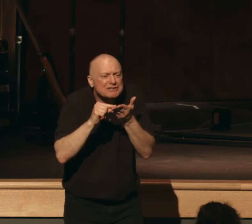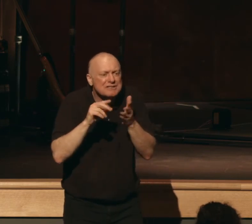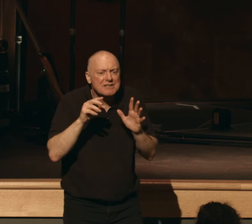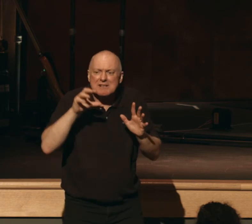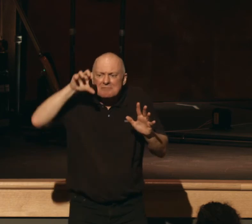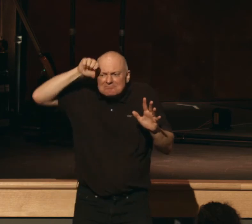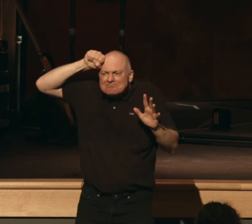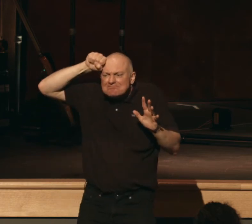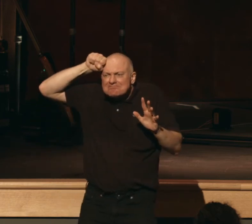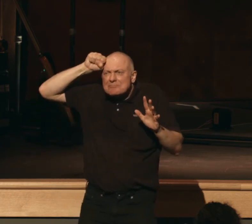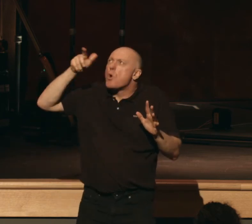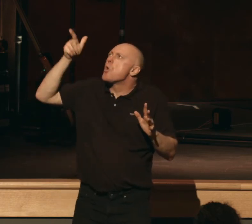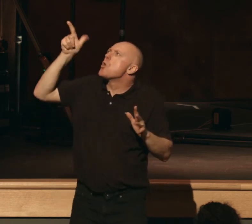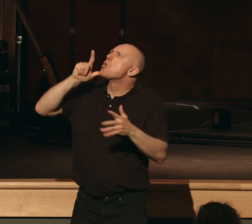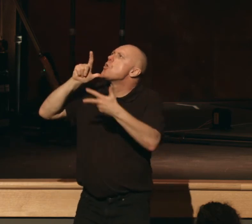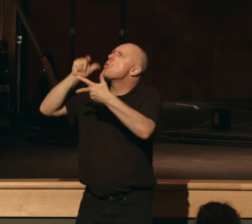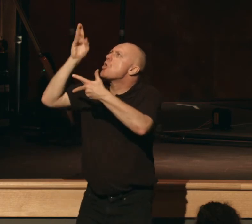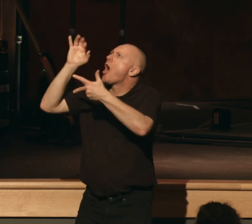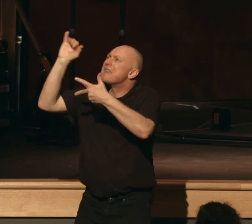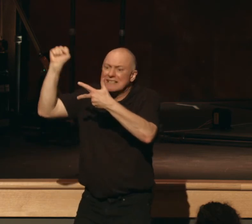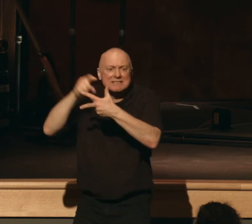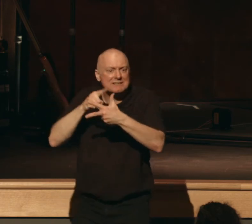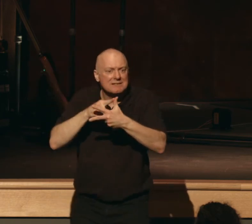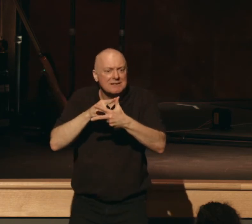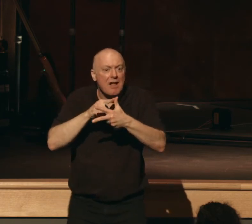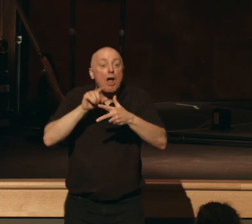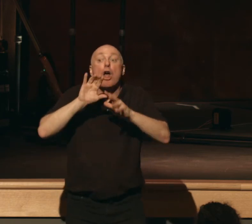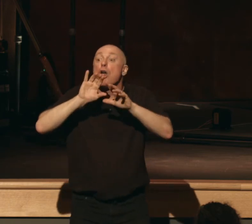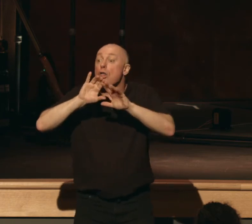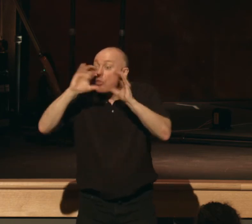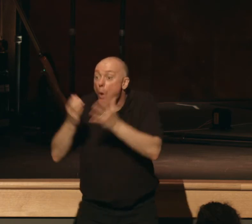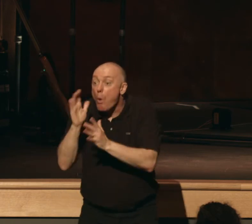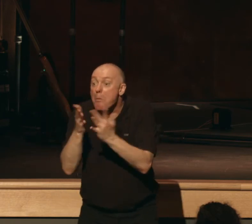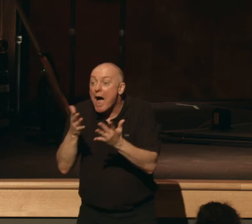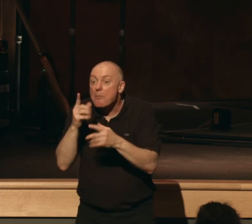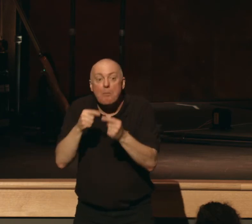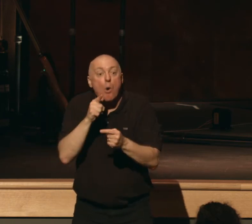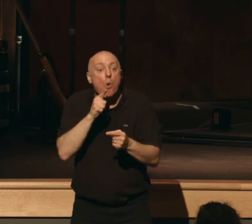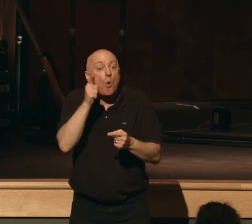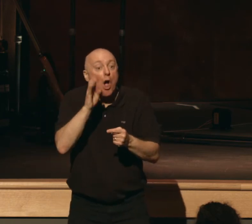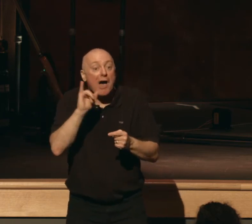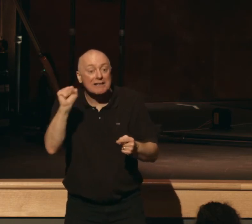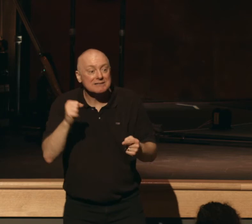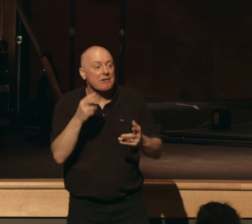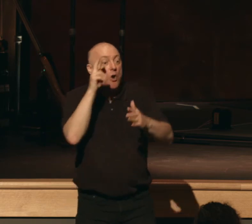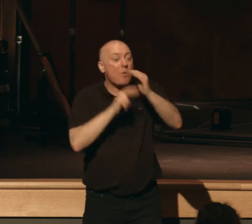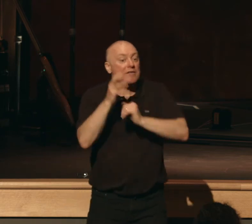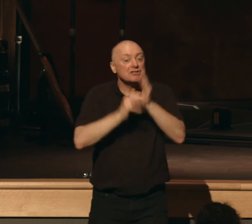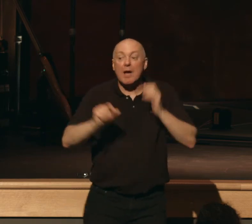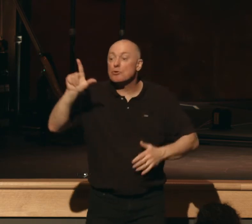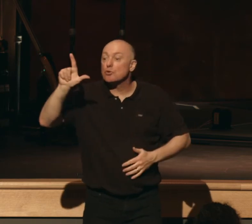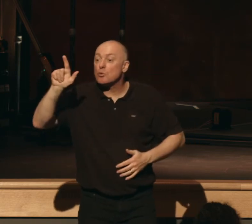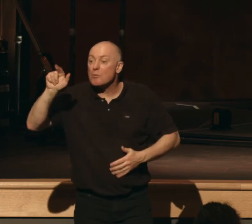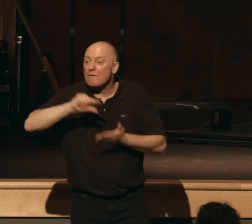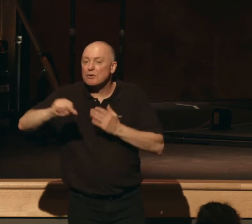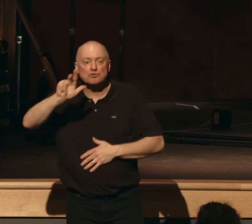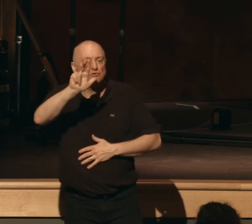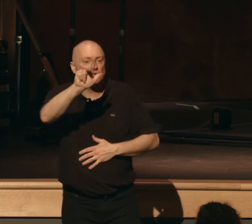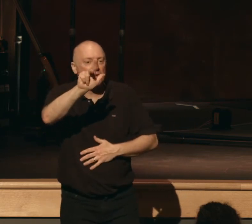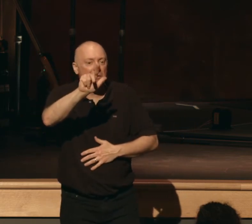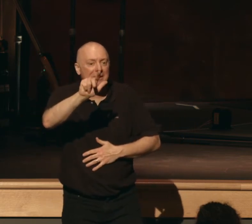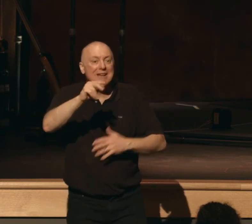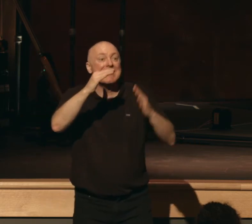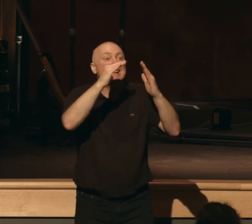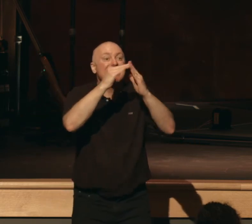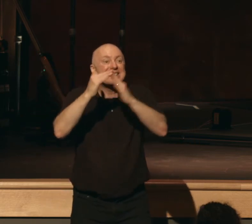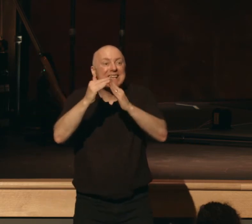verse about who God is? And the whole Bible is about who God is. But what if we had a verse like this, Revelation 21:23? And